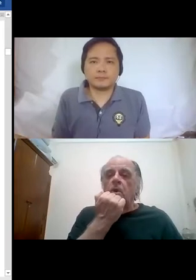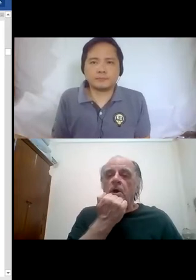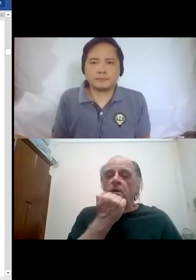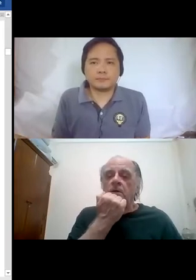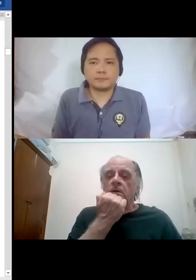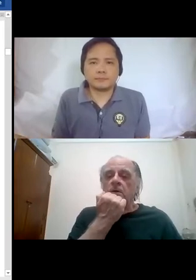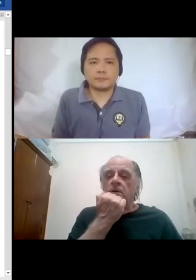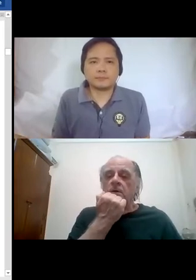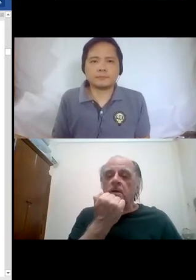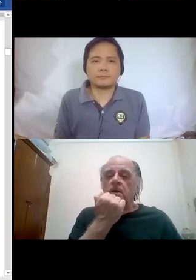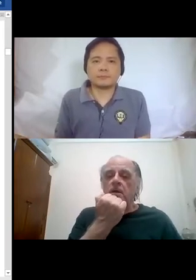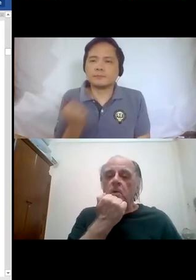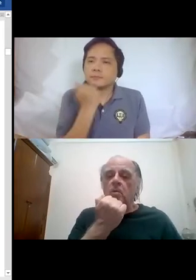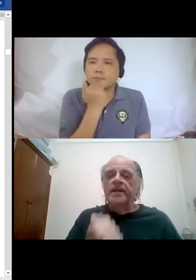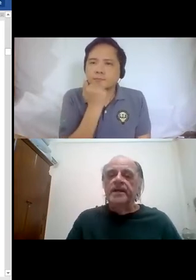Wrong,